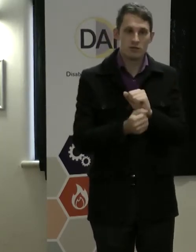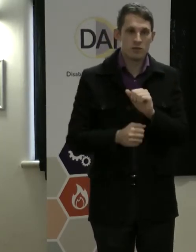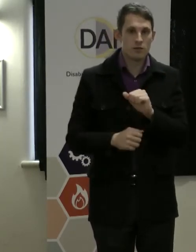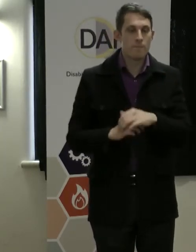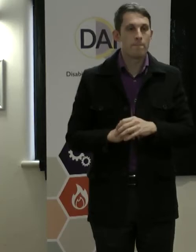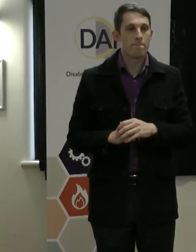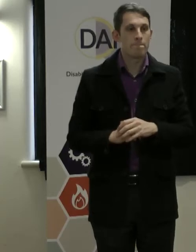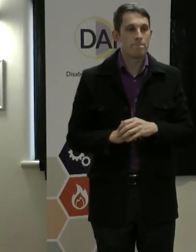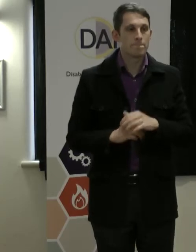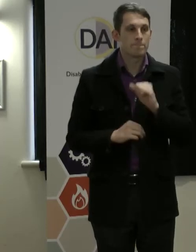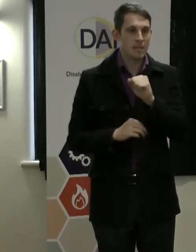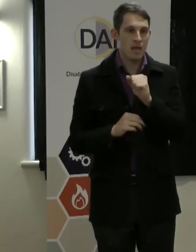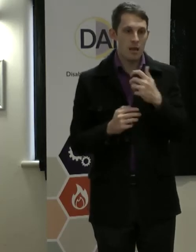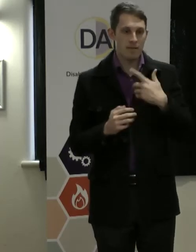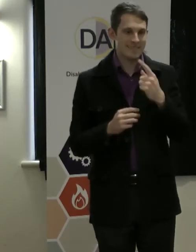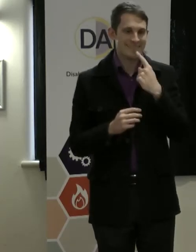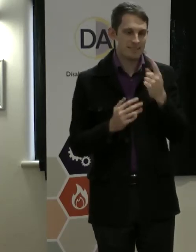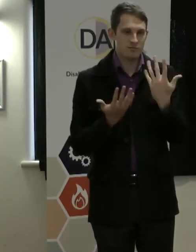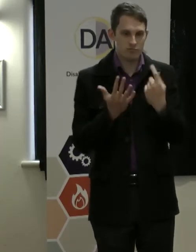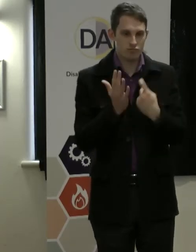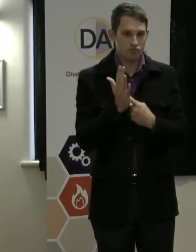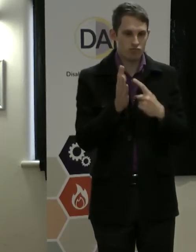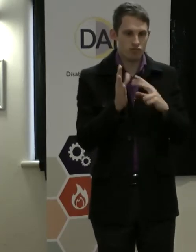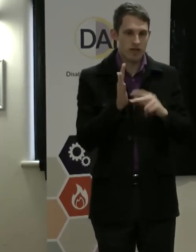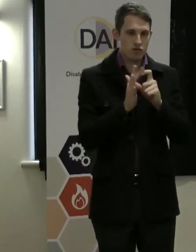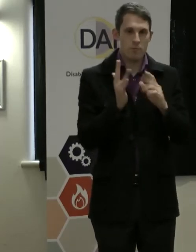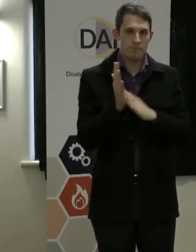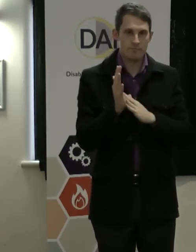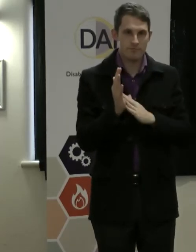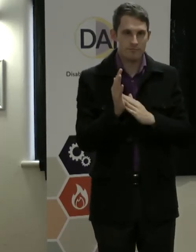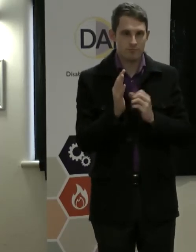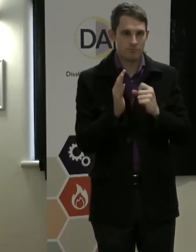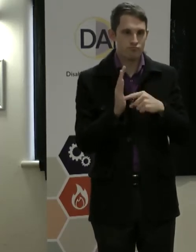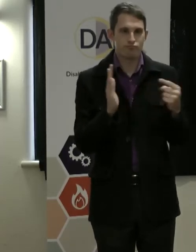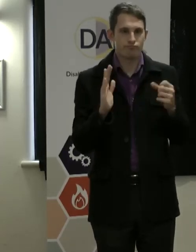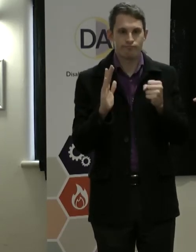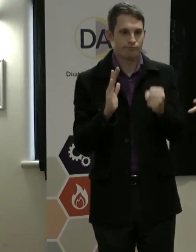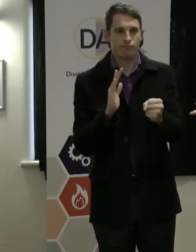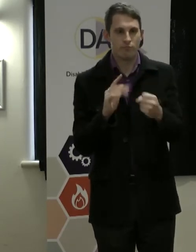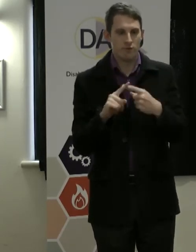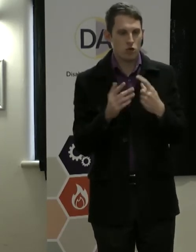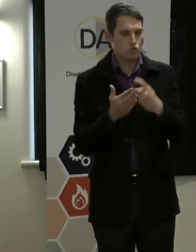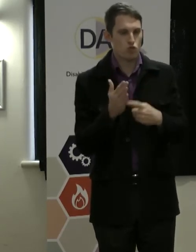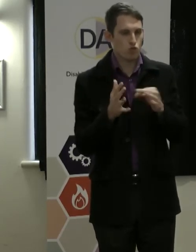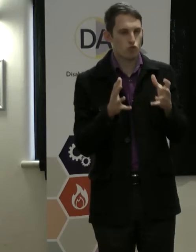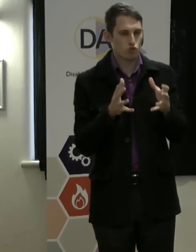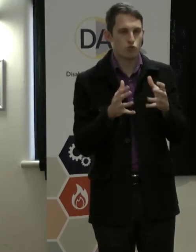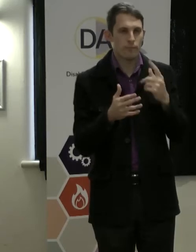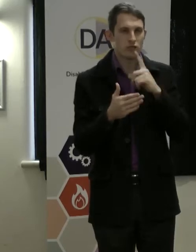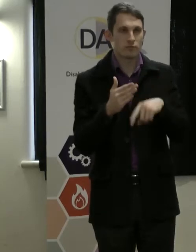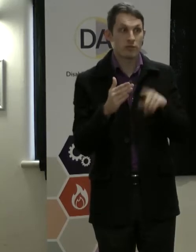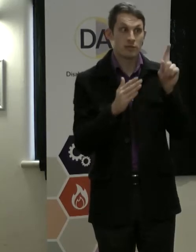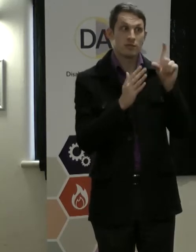alleged arbitrary detention and cruel and unusual punishment. And the CRPD